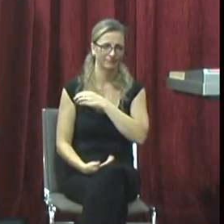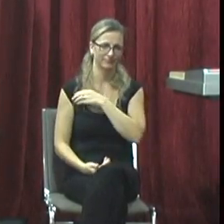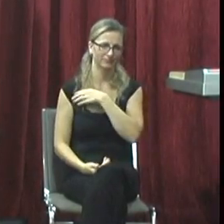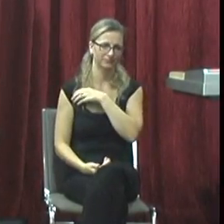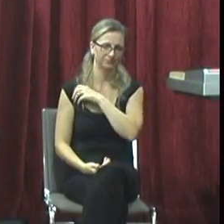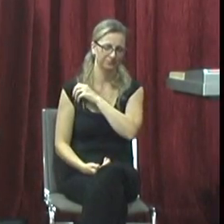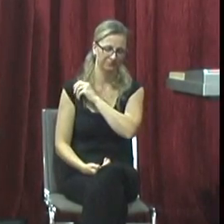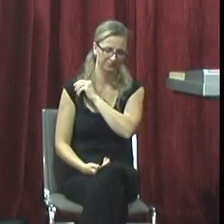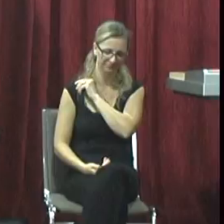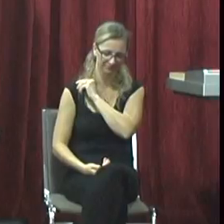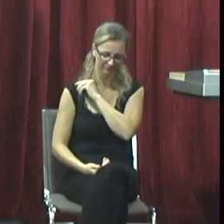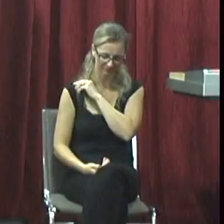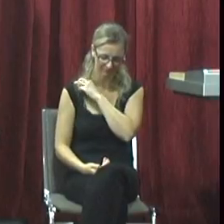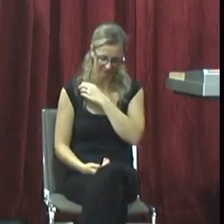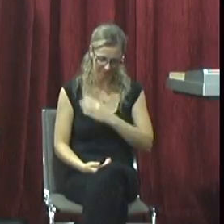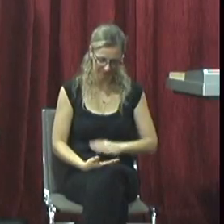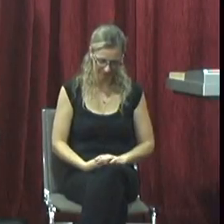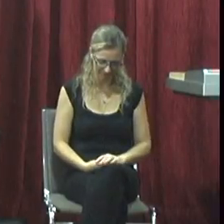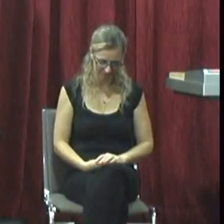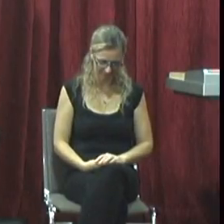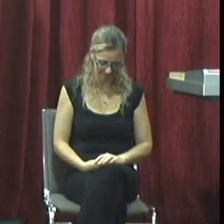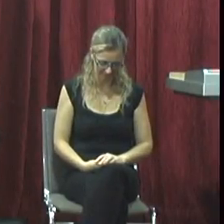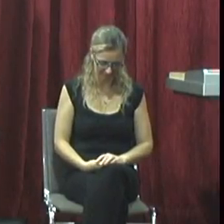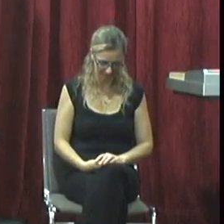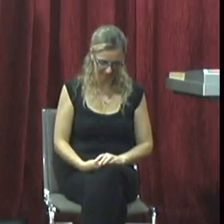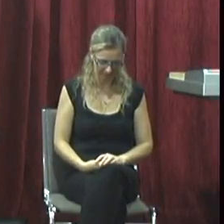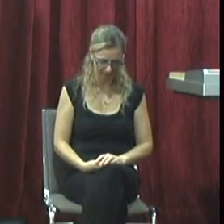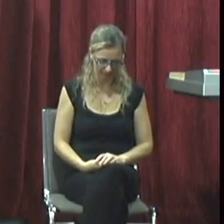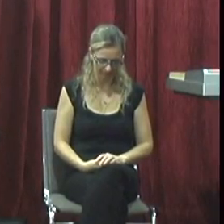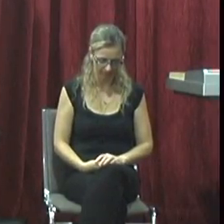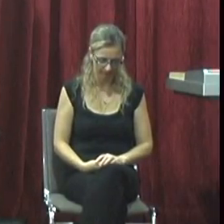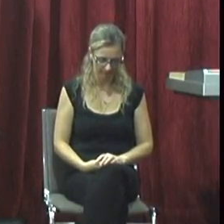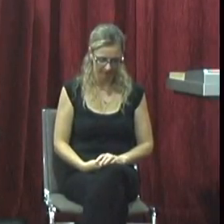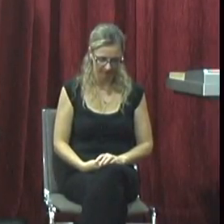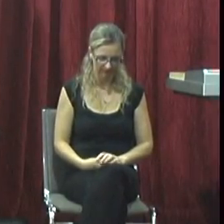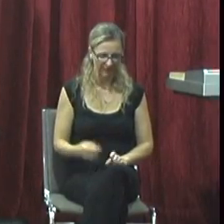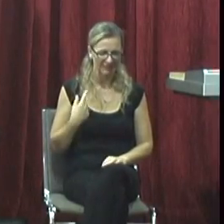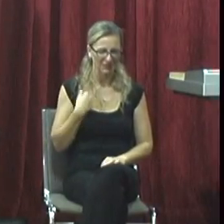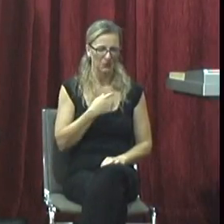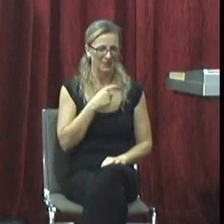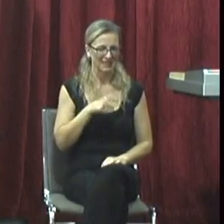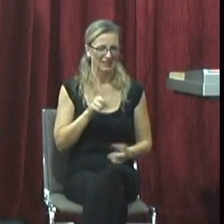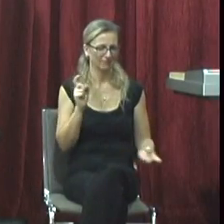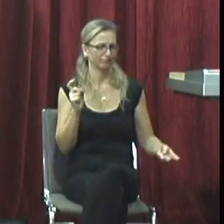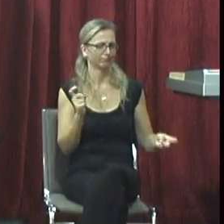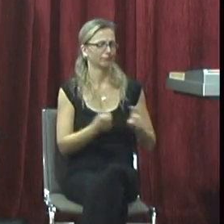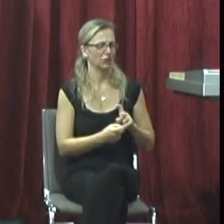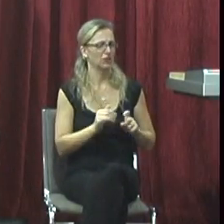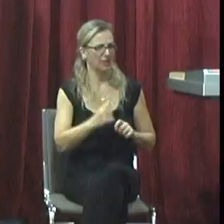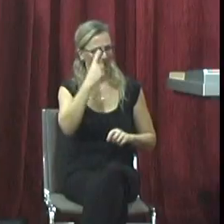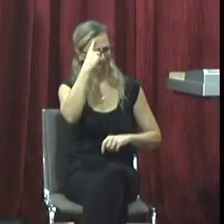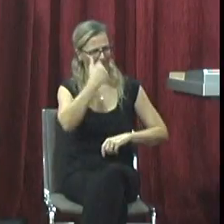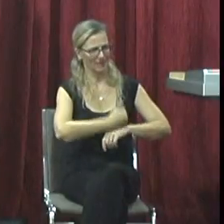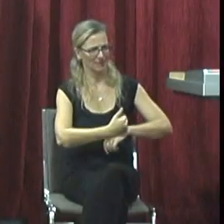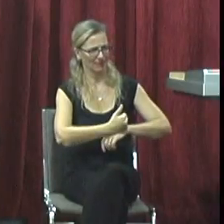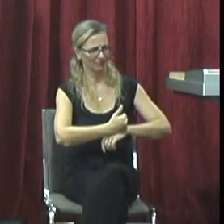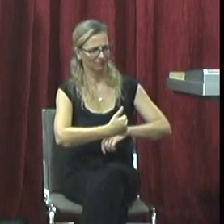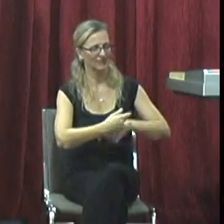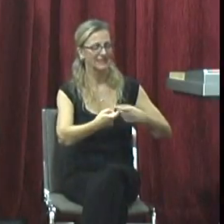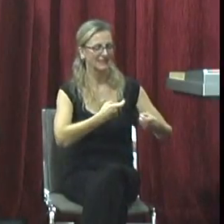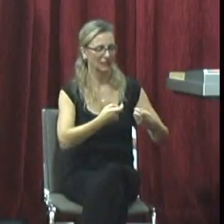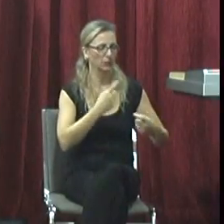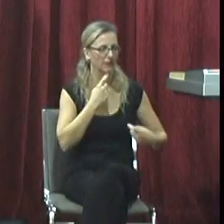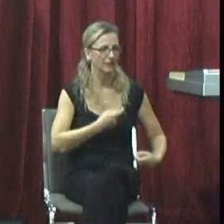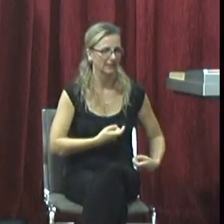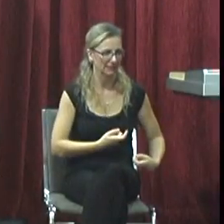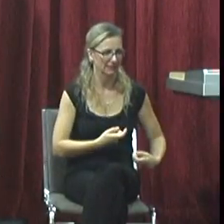So that's another thing that we need to deal with, that we need to deal with the sin in our lives that could be hidden.